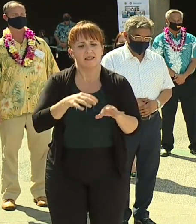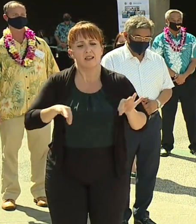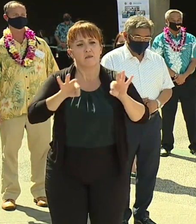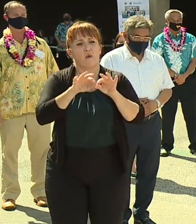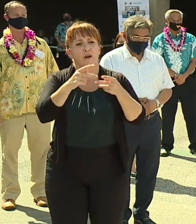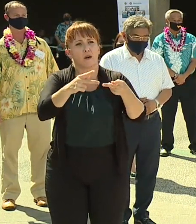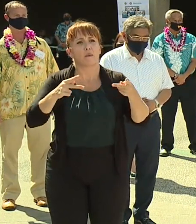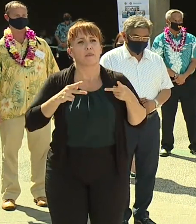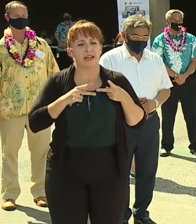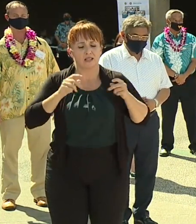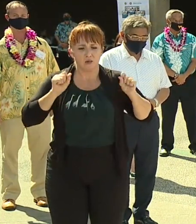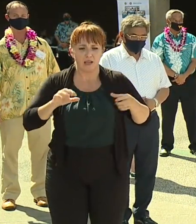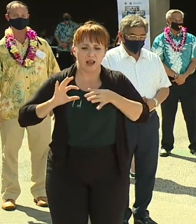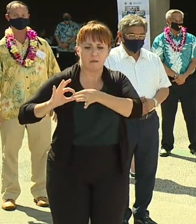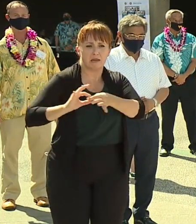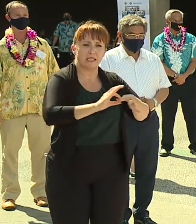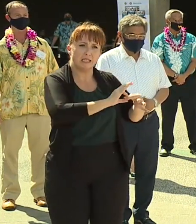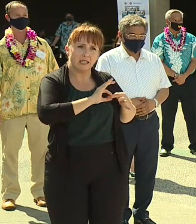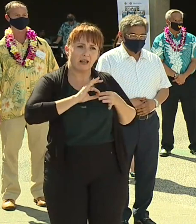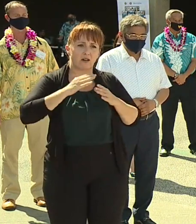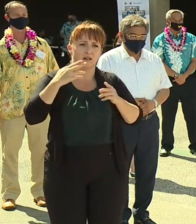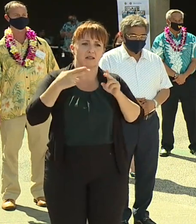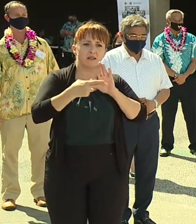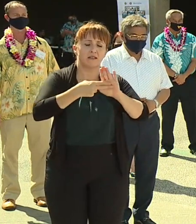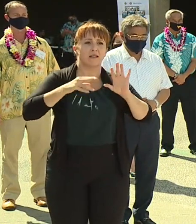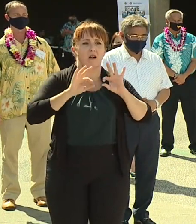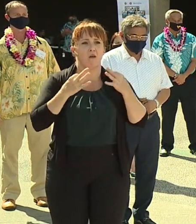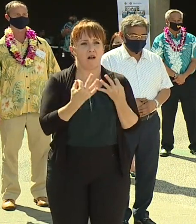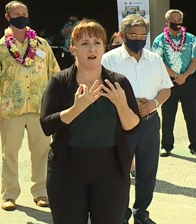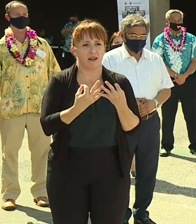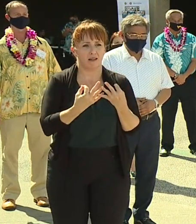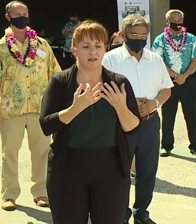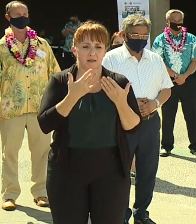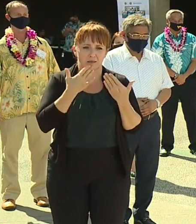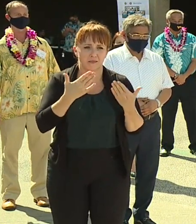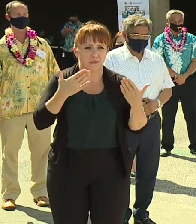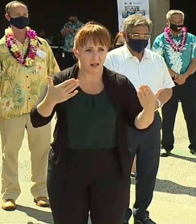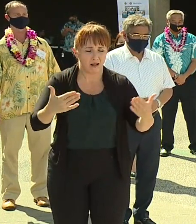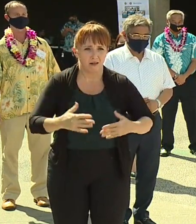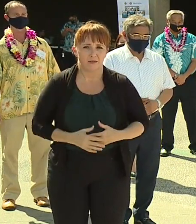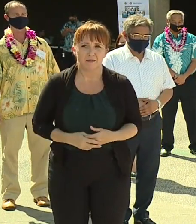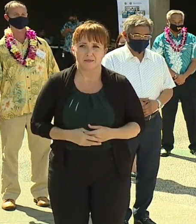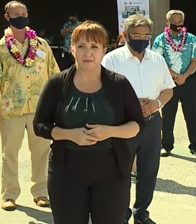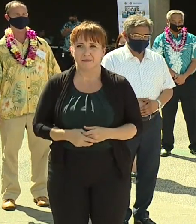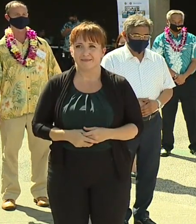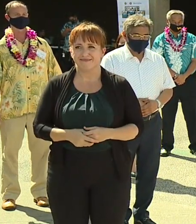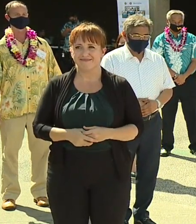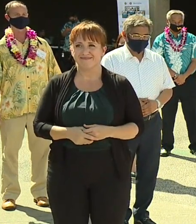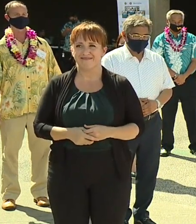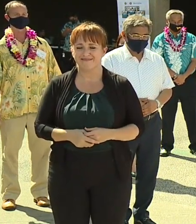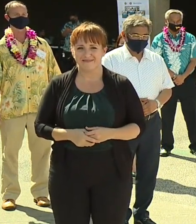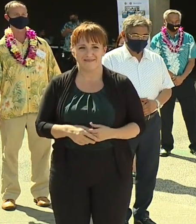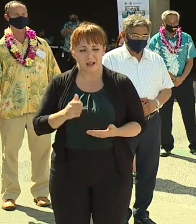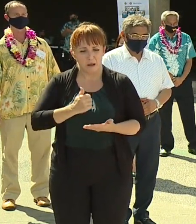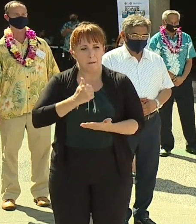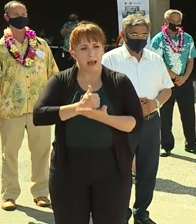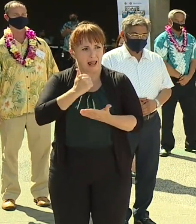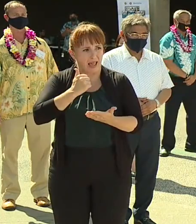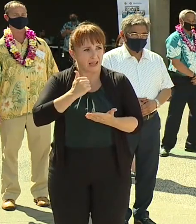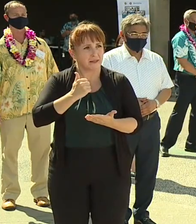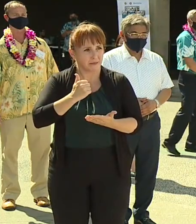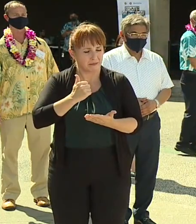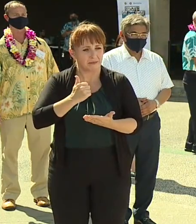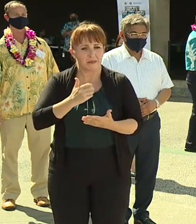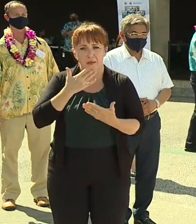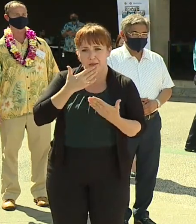can be together as ohana. We pule with much aloha. Amene no kia kua pau. Amene, amene,